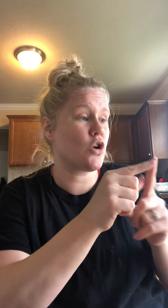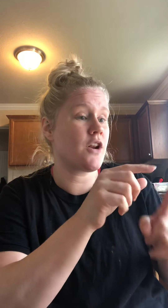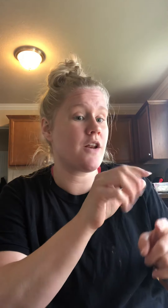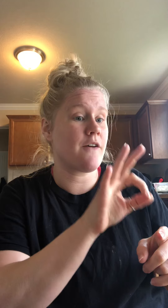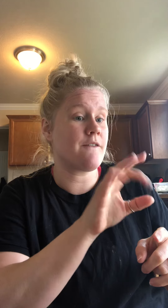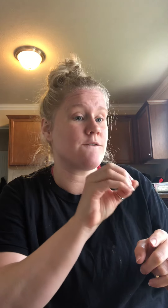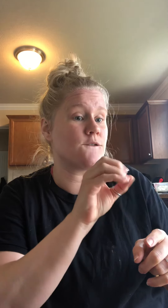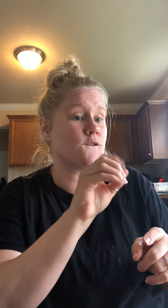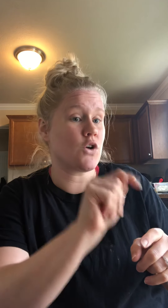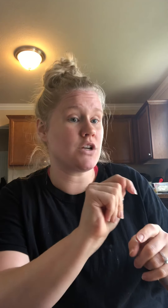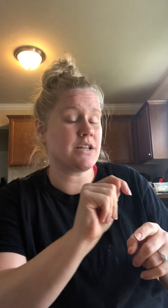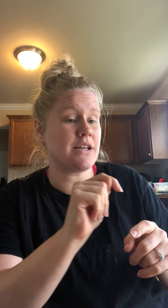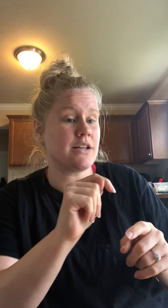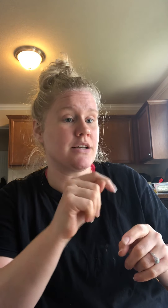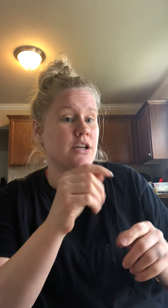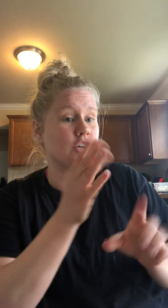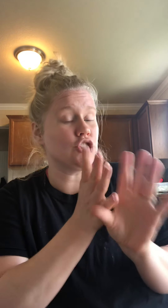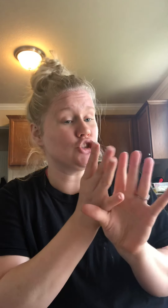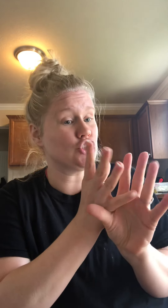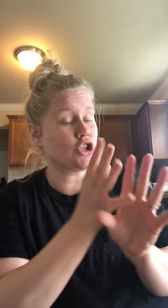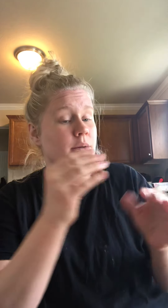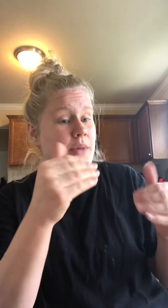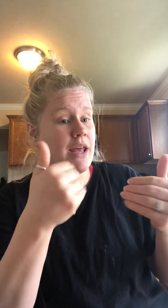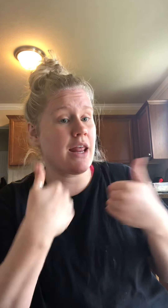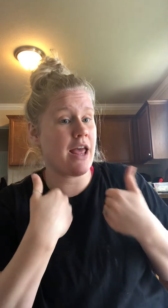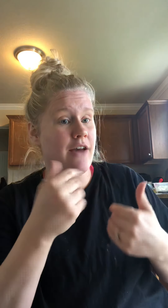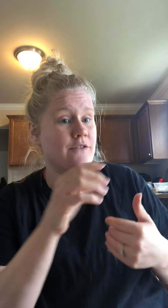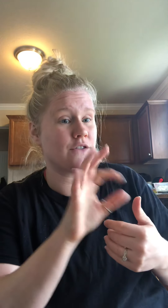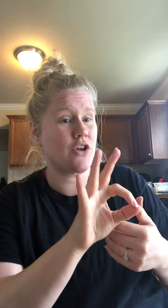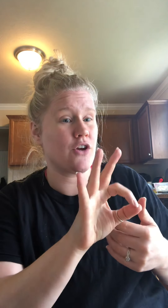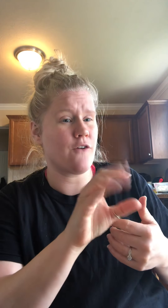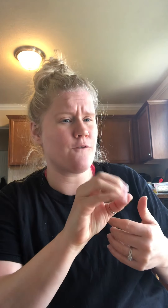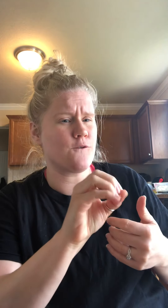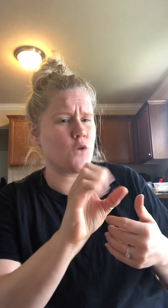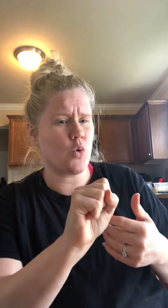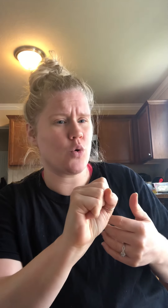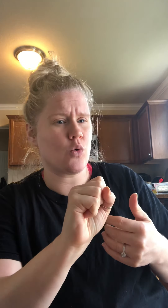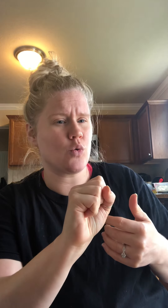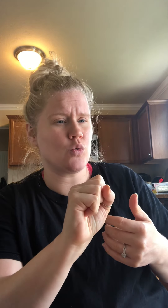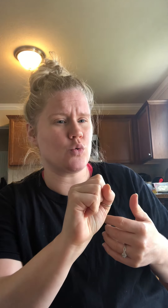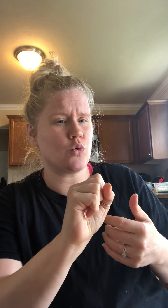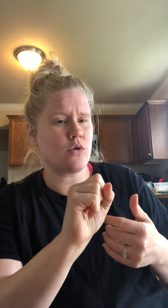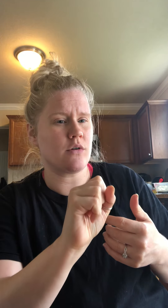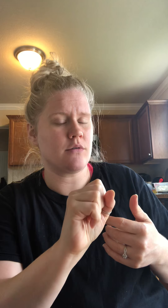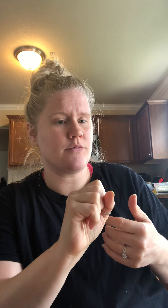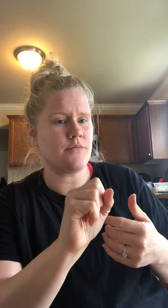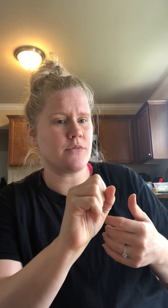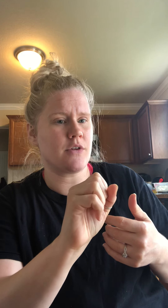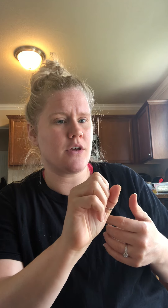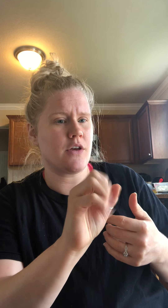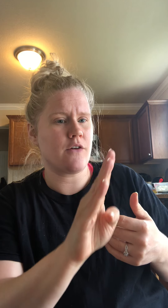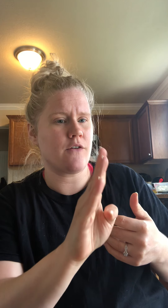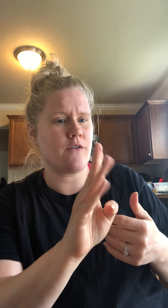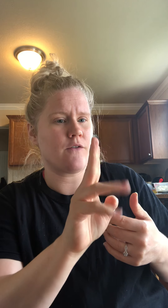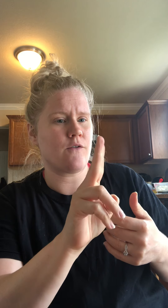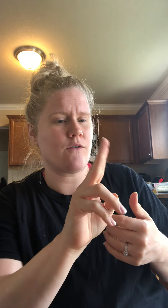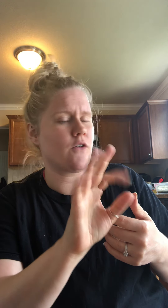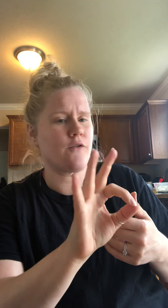Fuß, in Dutch we have the word Foot. And when you have a lot of different languages with slight variations of